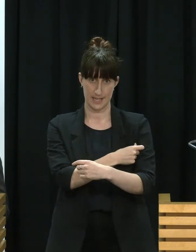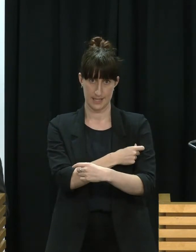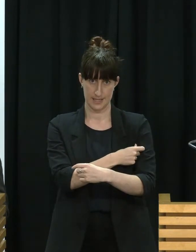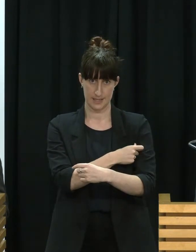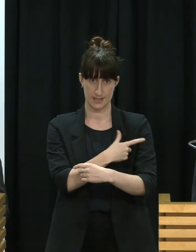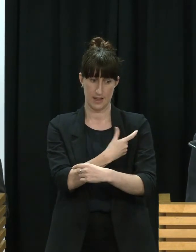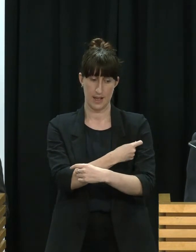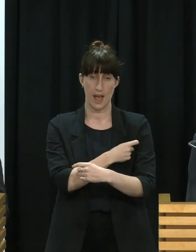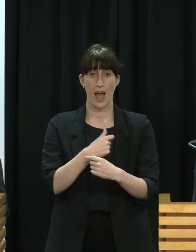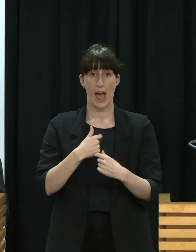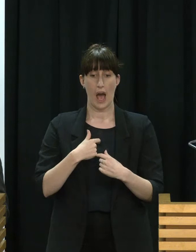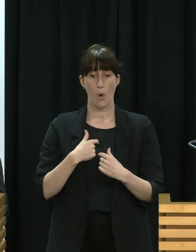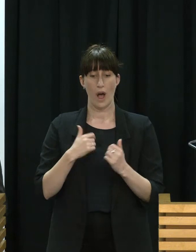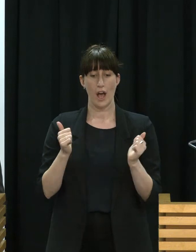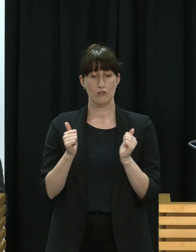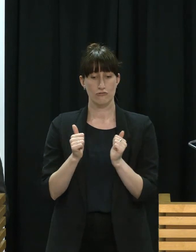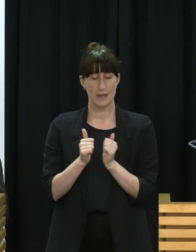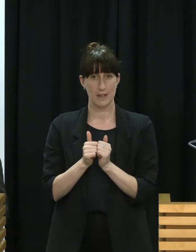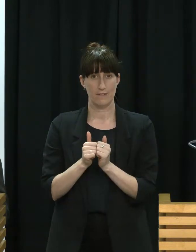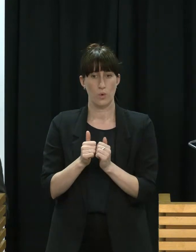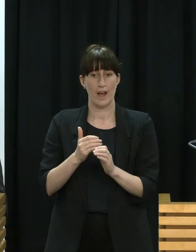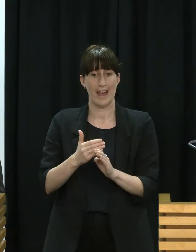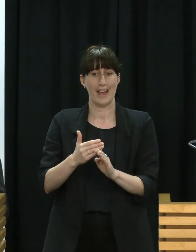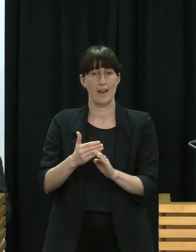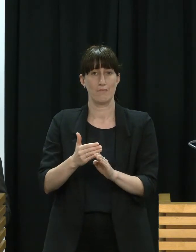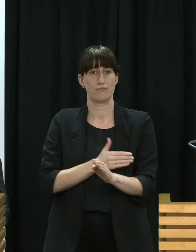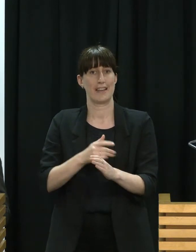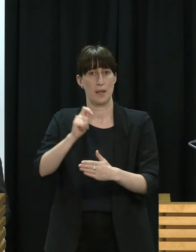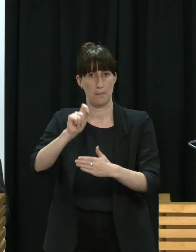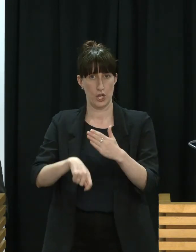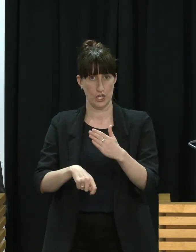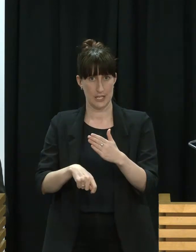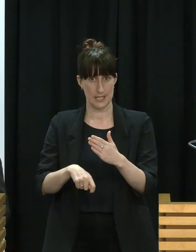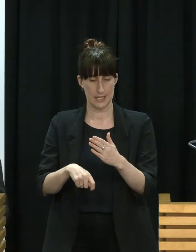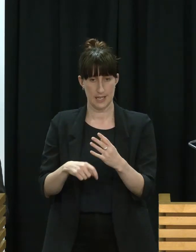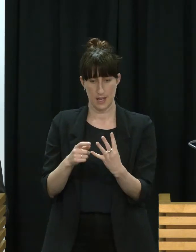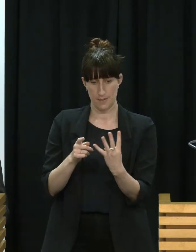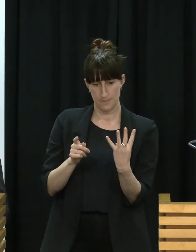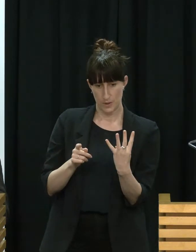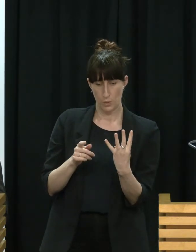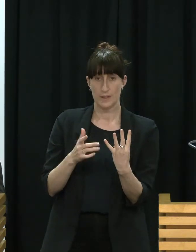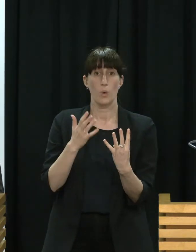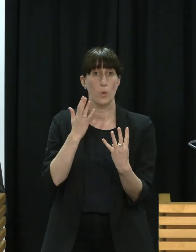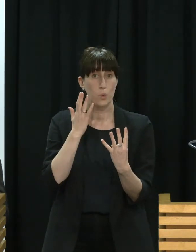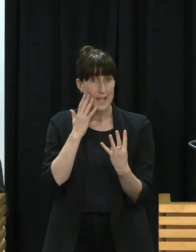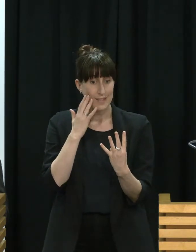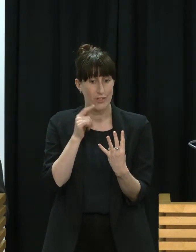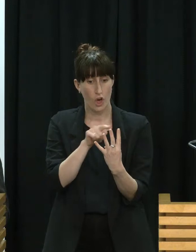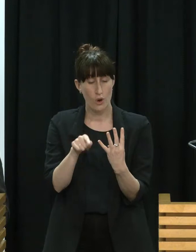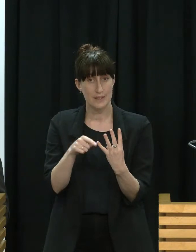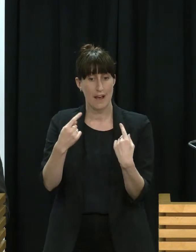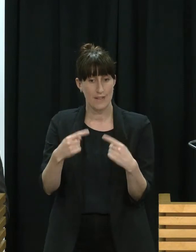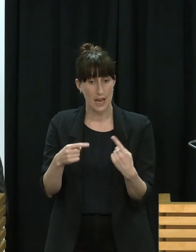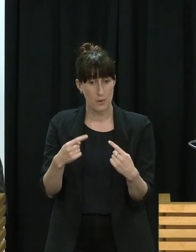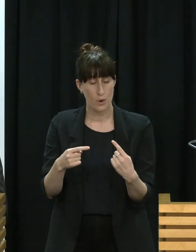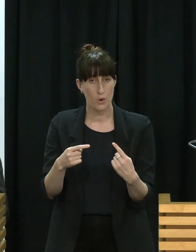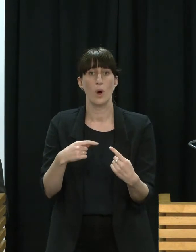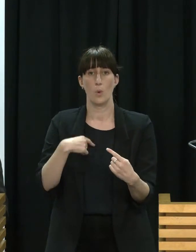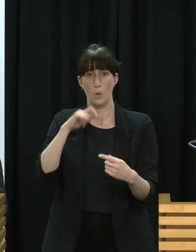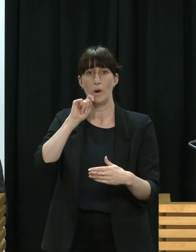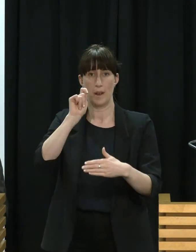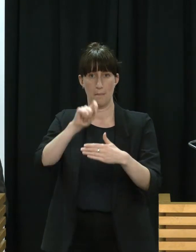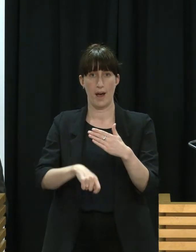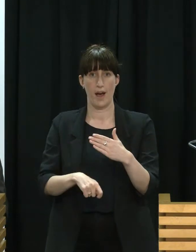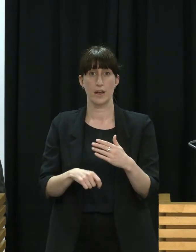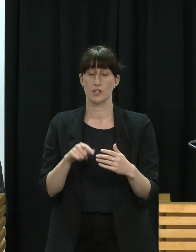Our advanced purchase agreements ensured that as they did come to the market, we were able to access them. We did access them,